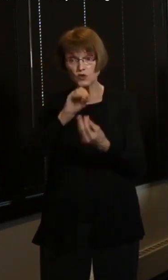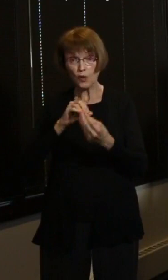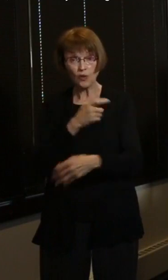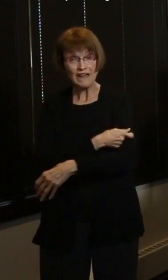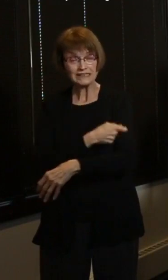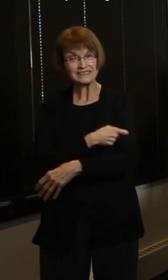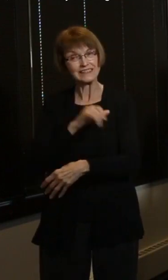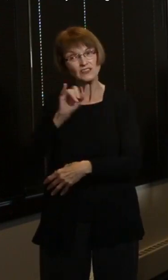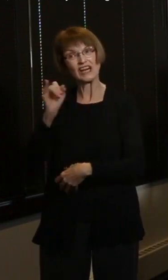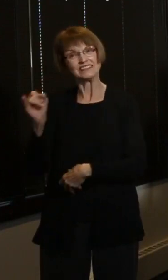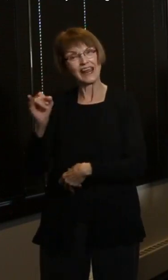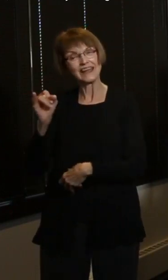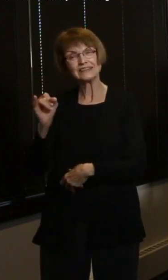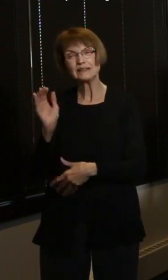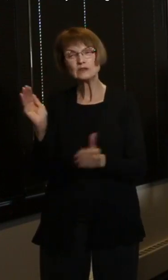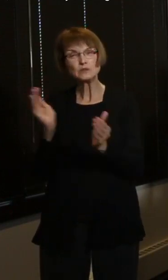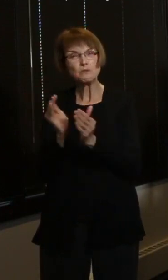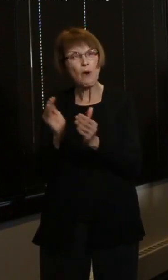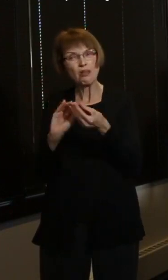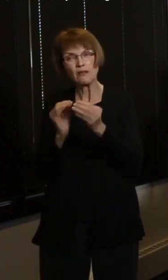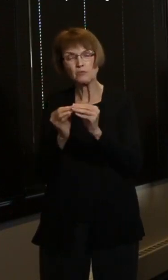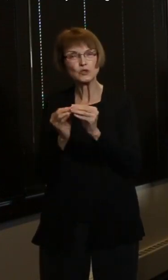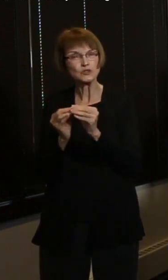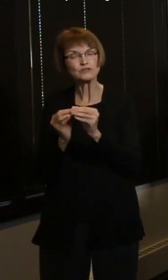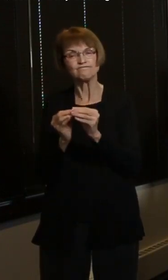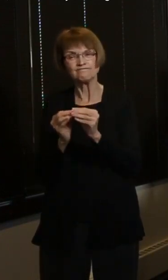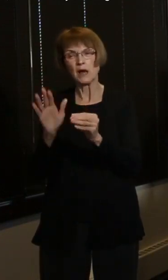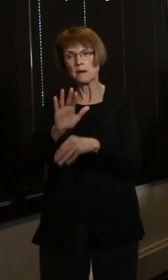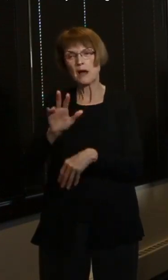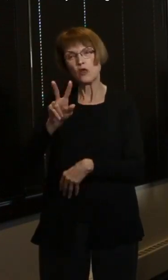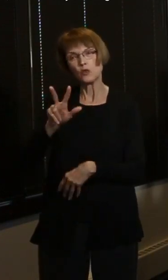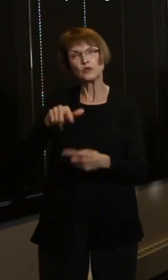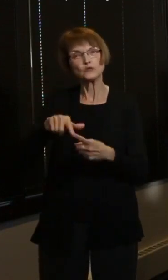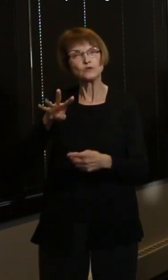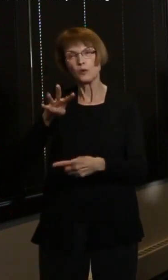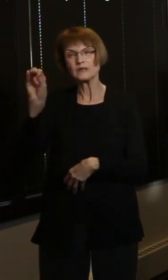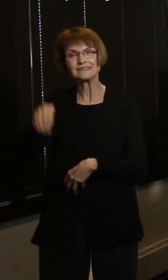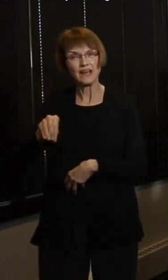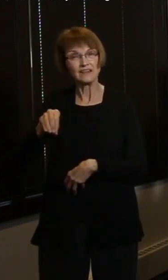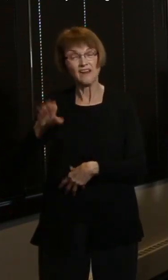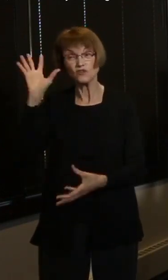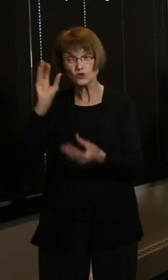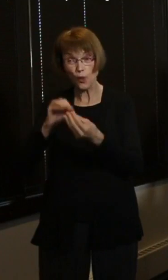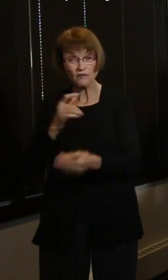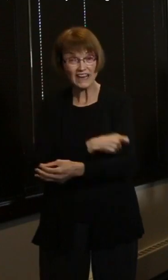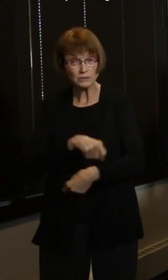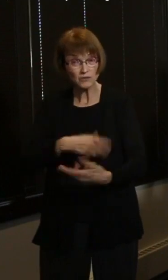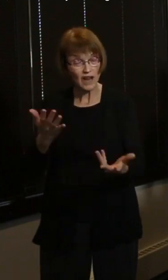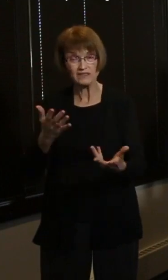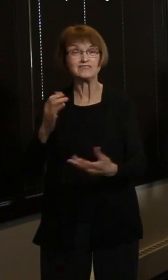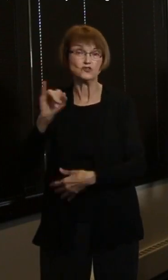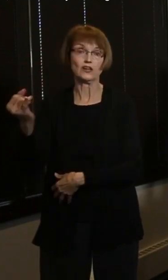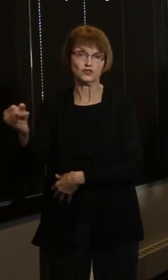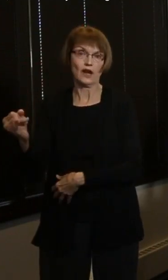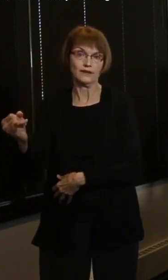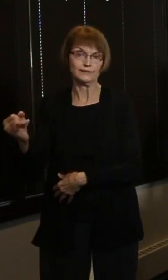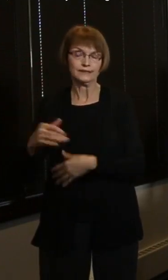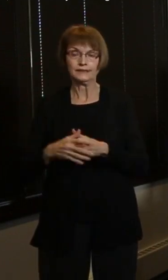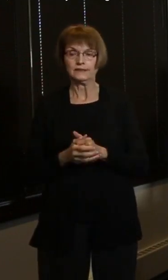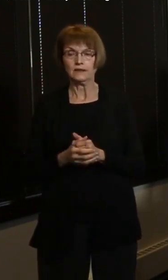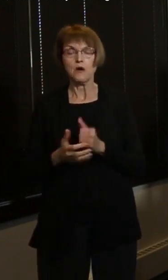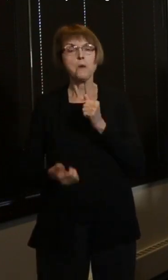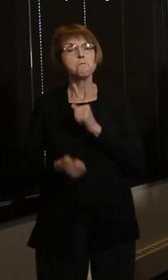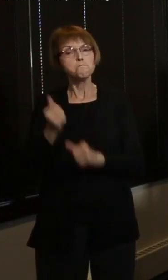vaccine that is being delivered here in Region C. It's around 3 to 4% in our region. Most of the vaccinators have